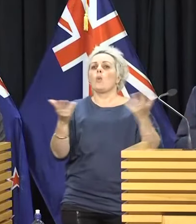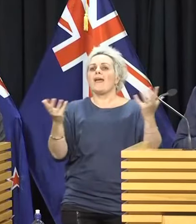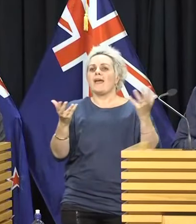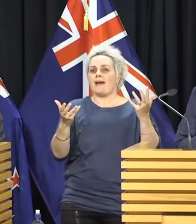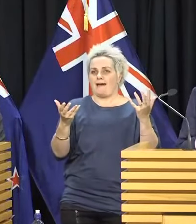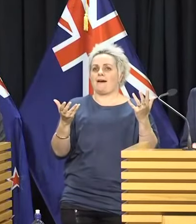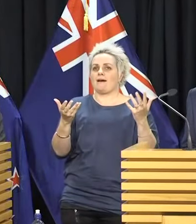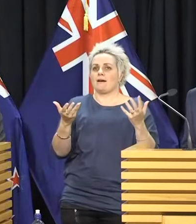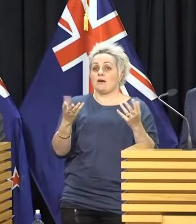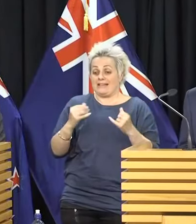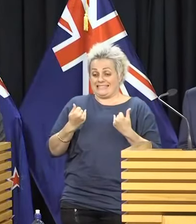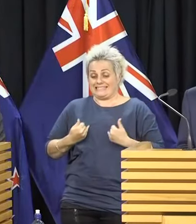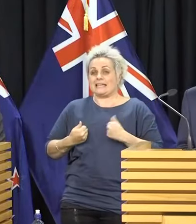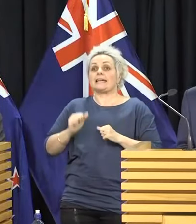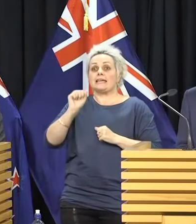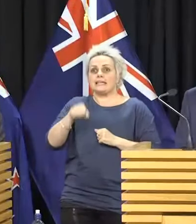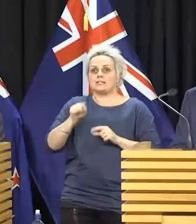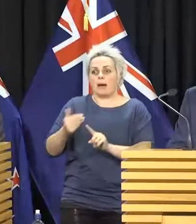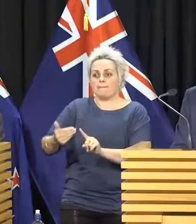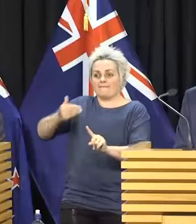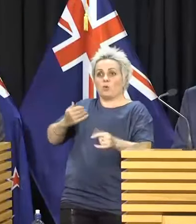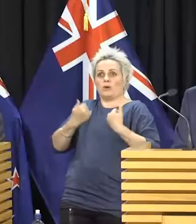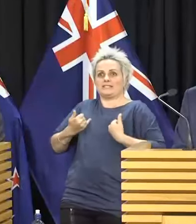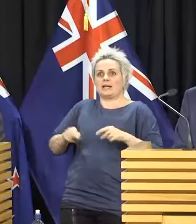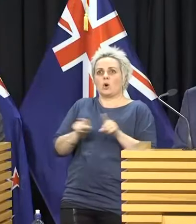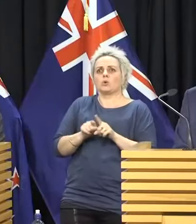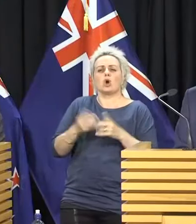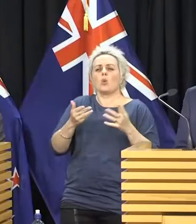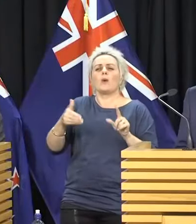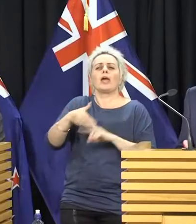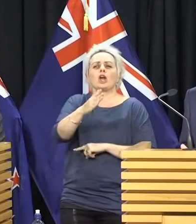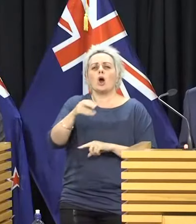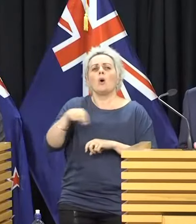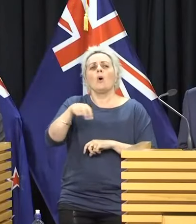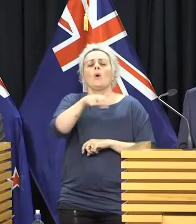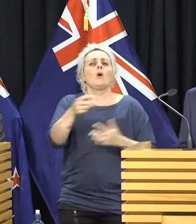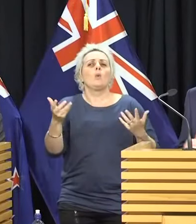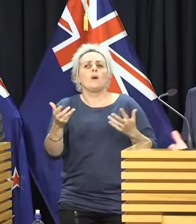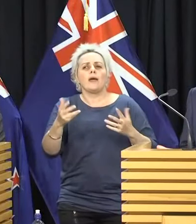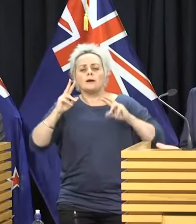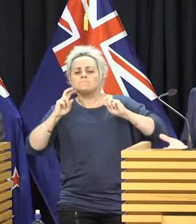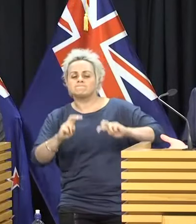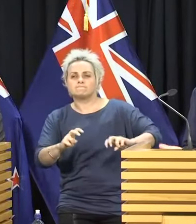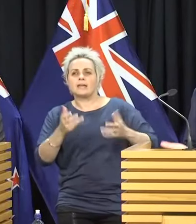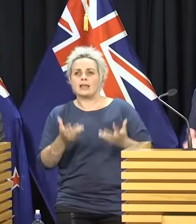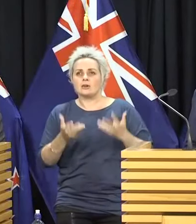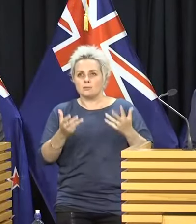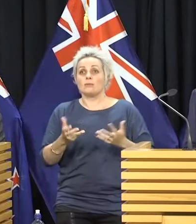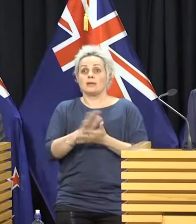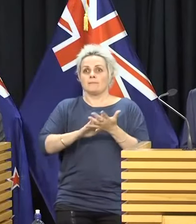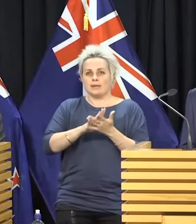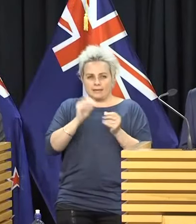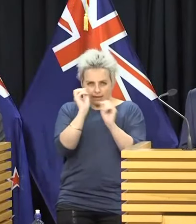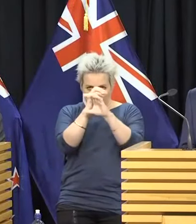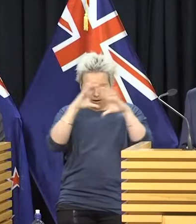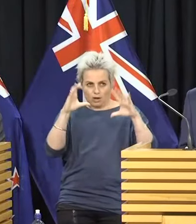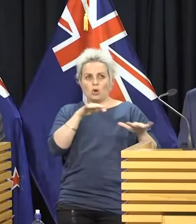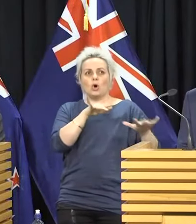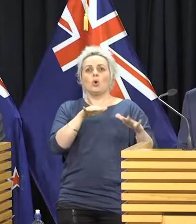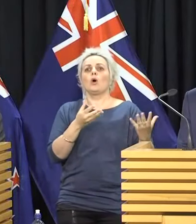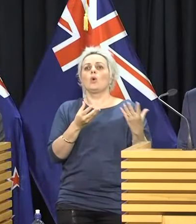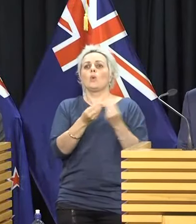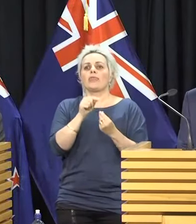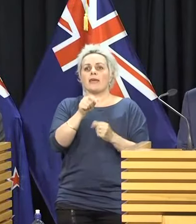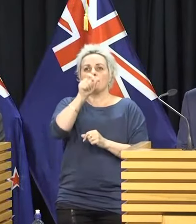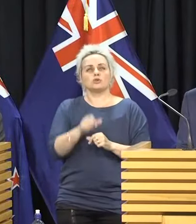but in the preceding week or so. So that is, in the first instance, to identify who may have been in contact with the person